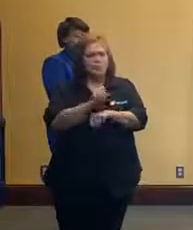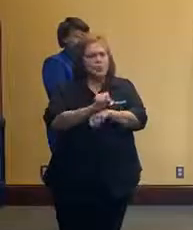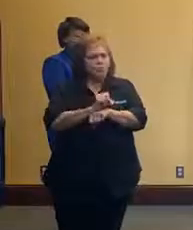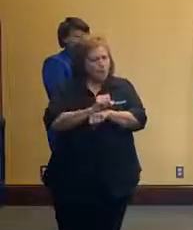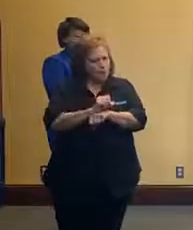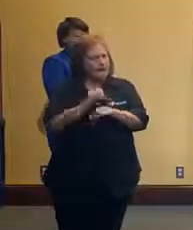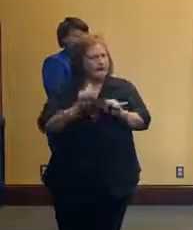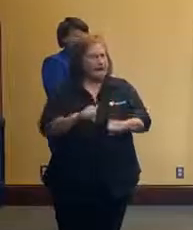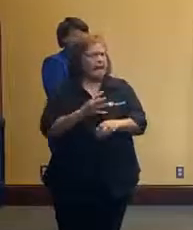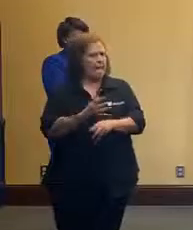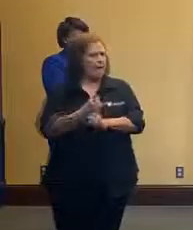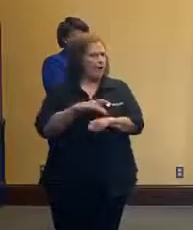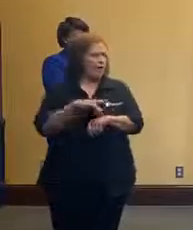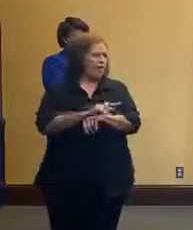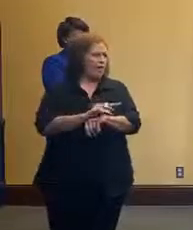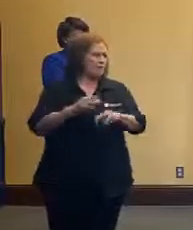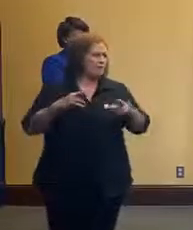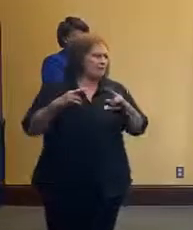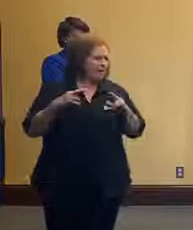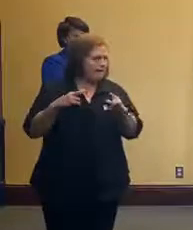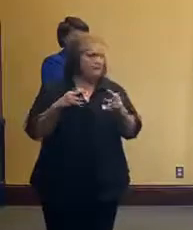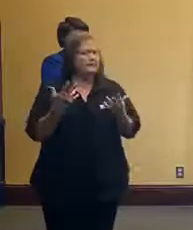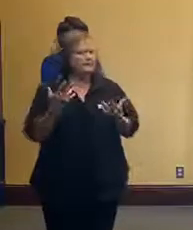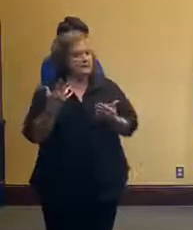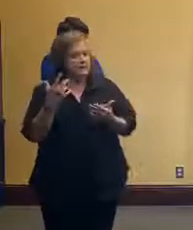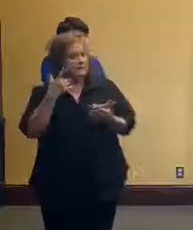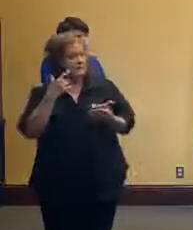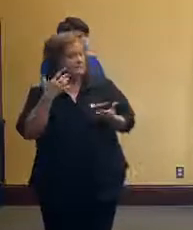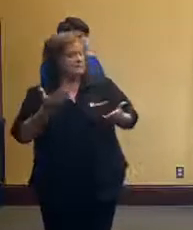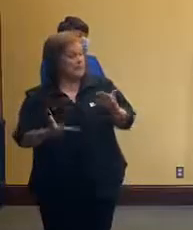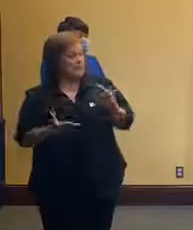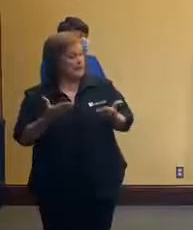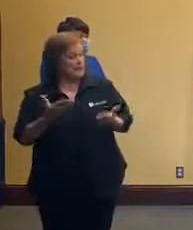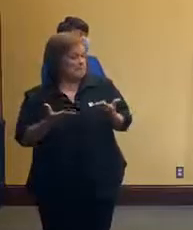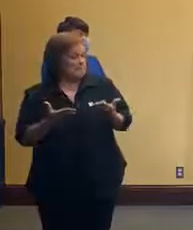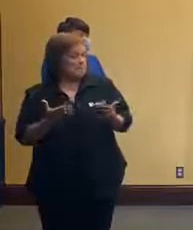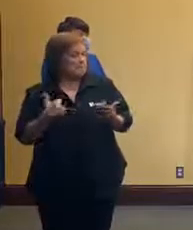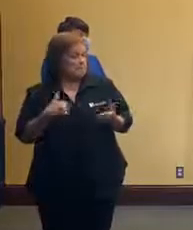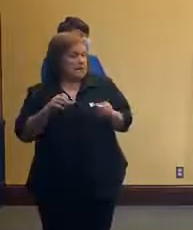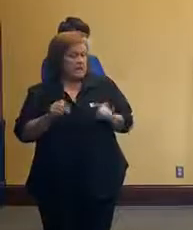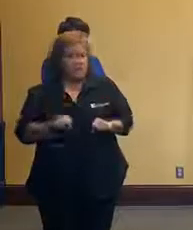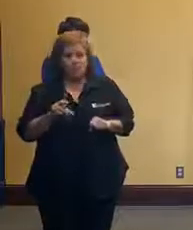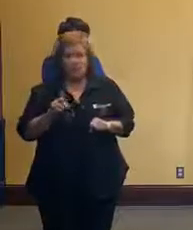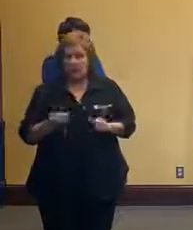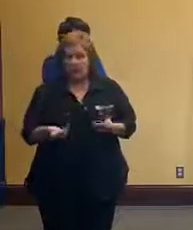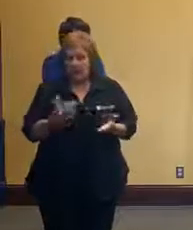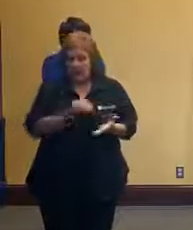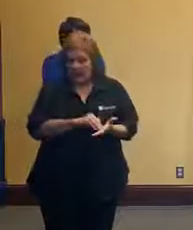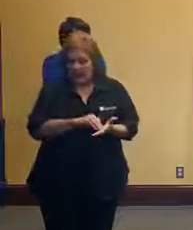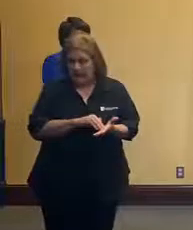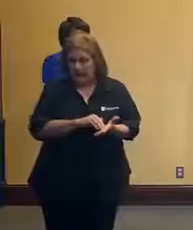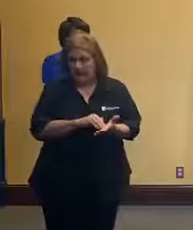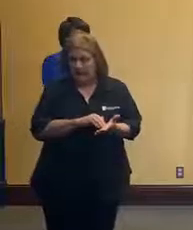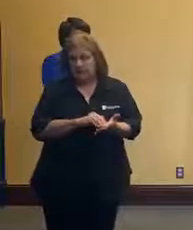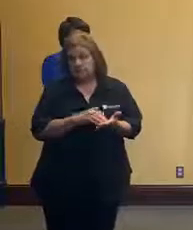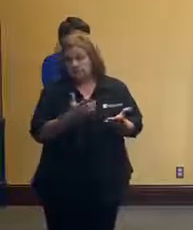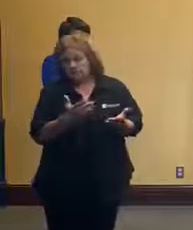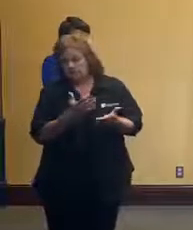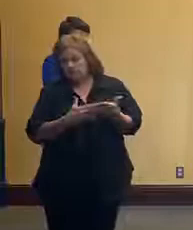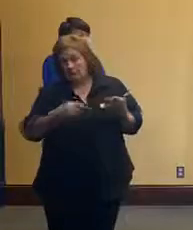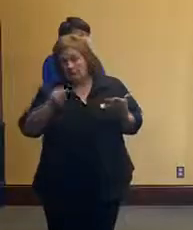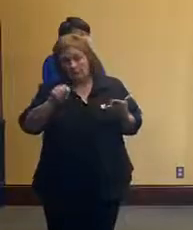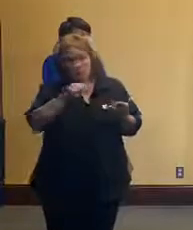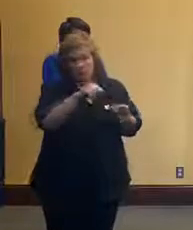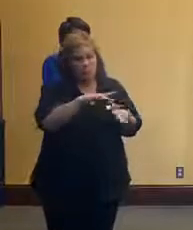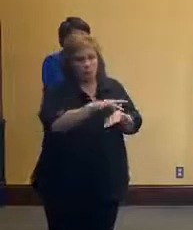early qualify for early retirement. We think it prudent to be able to provide that same opportunity moving forward as we essentially,